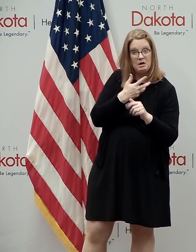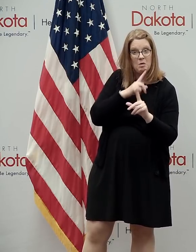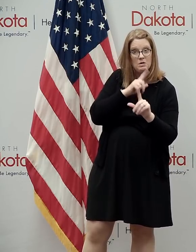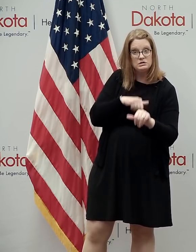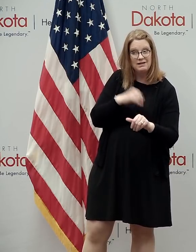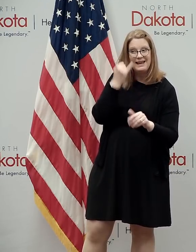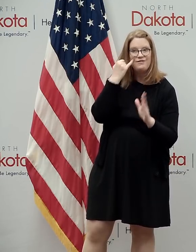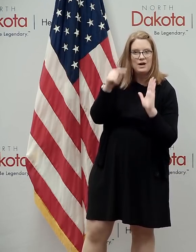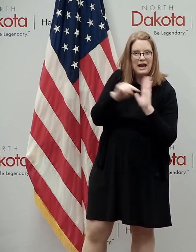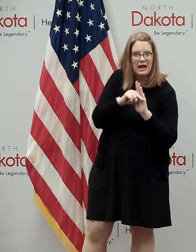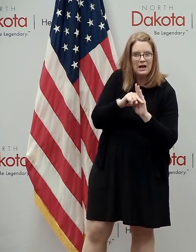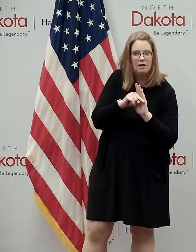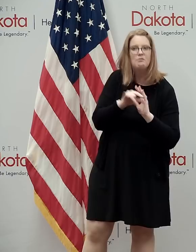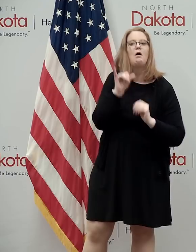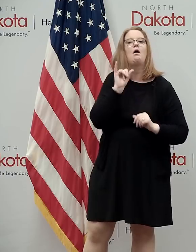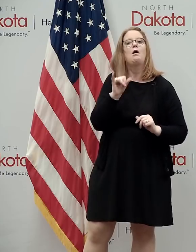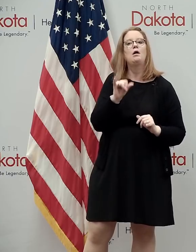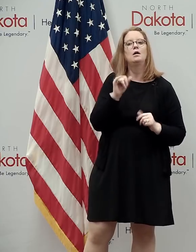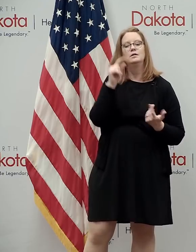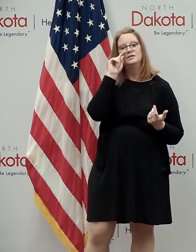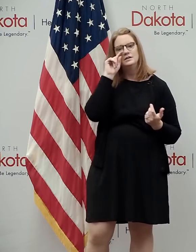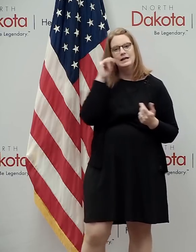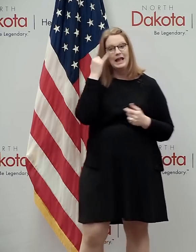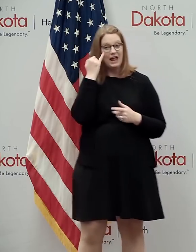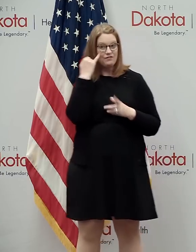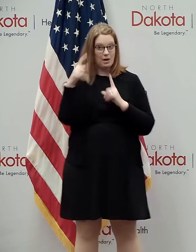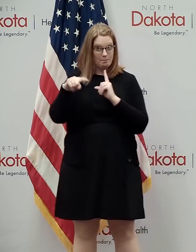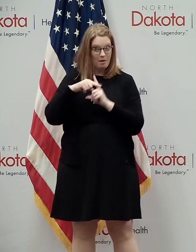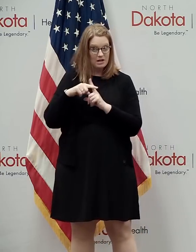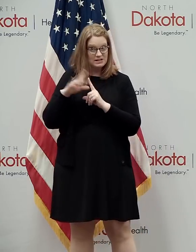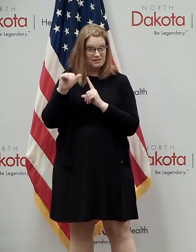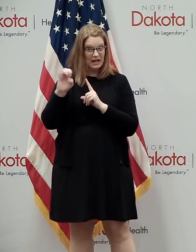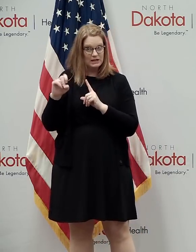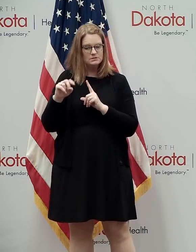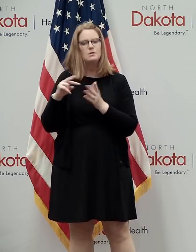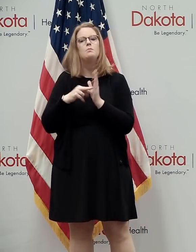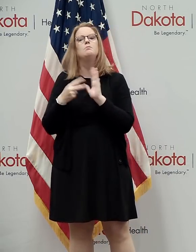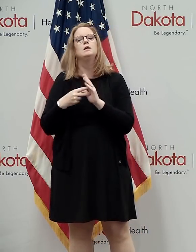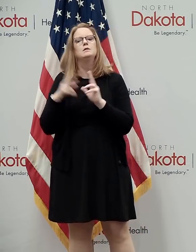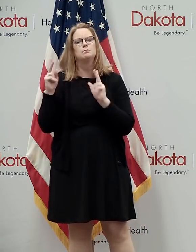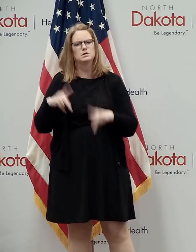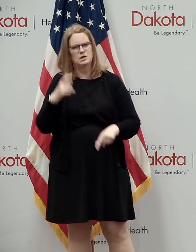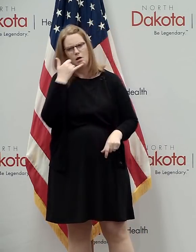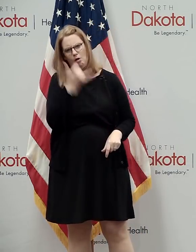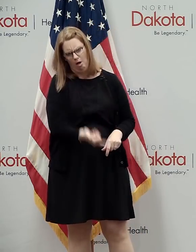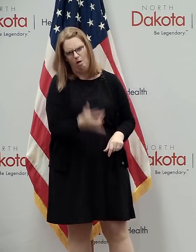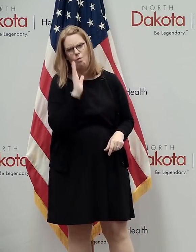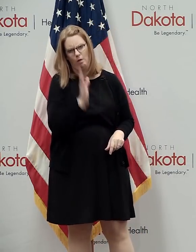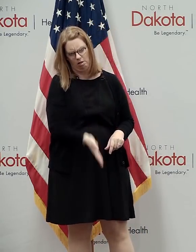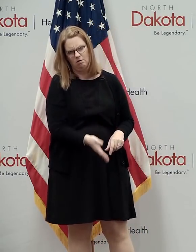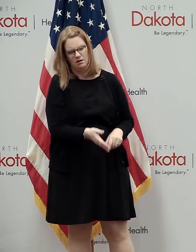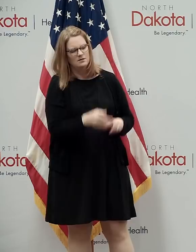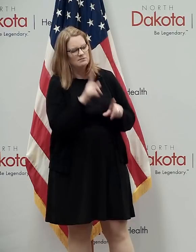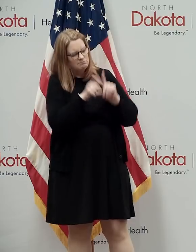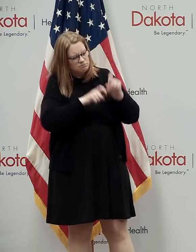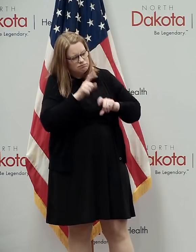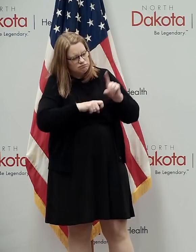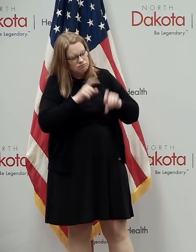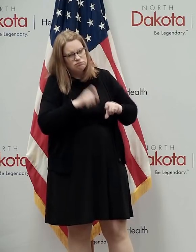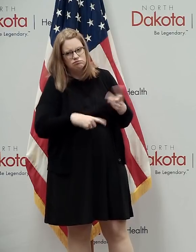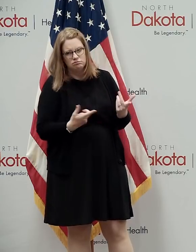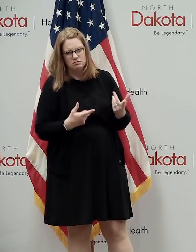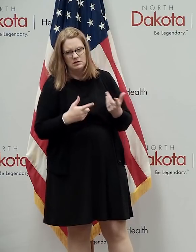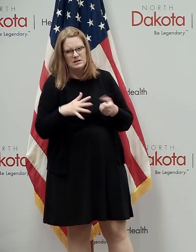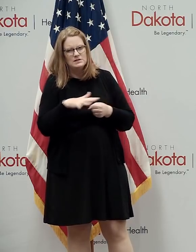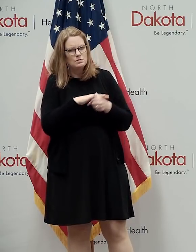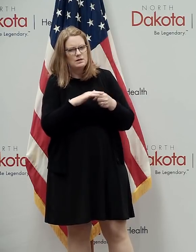if they're negative. Individuals who test positive are still being notified personally by a phone call from a health official and are getting that done within